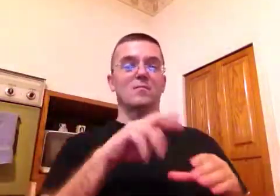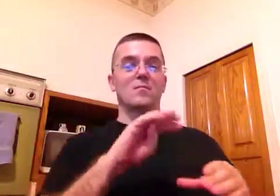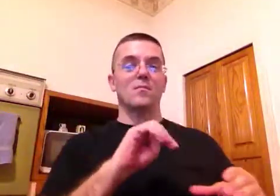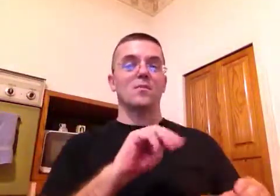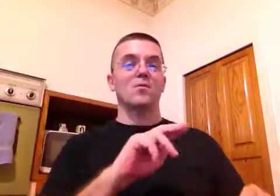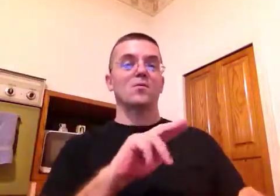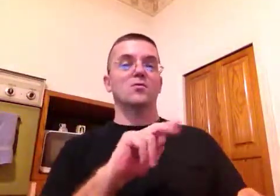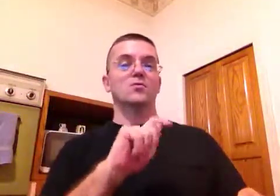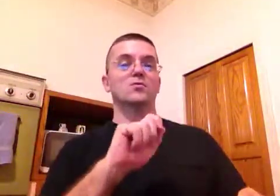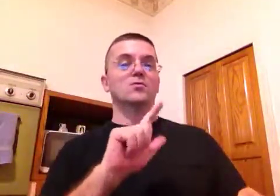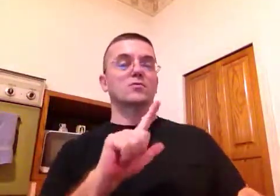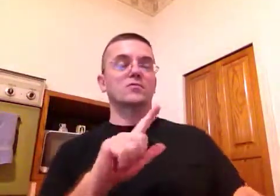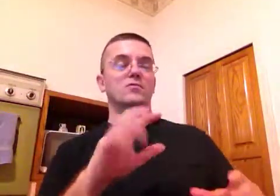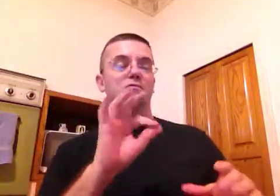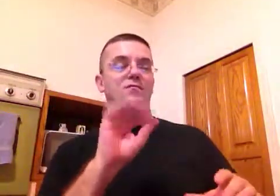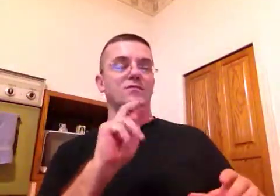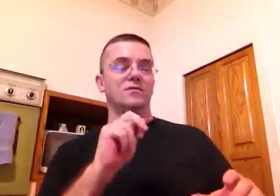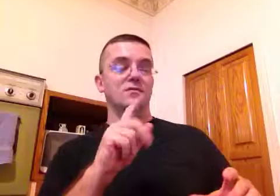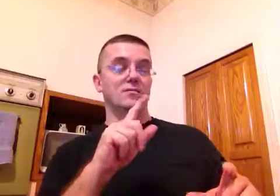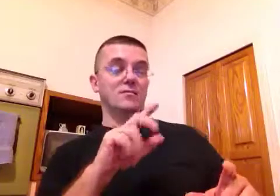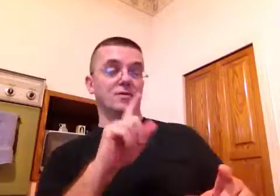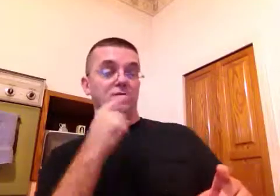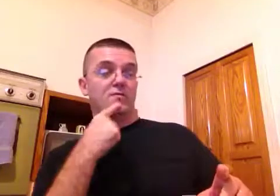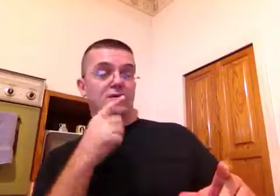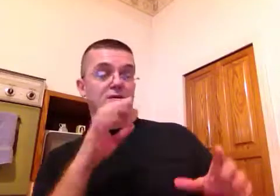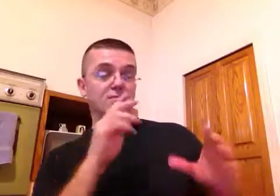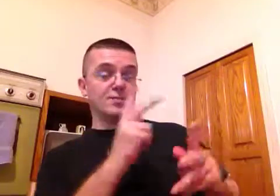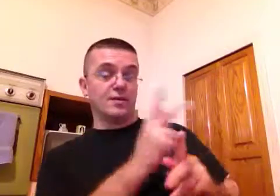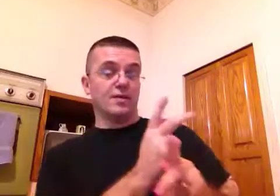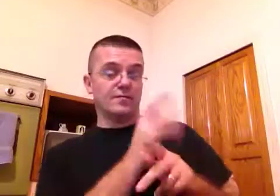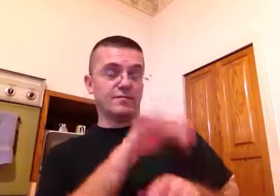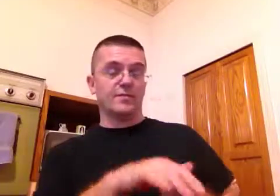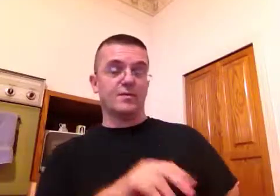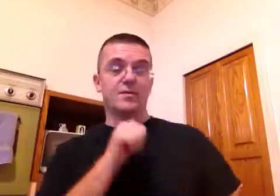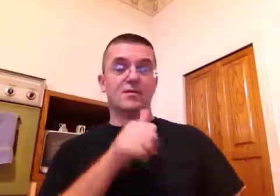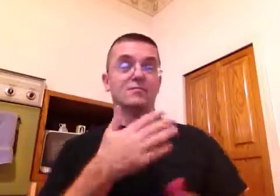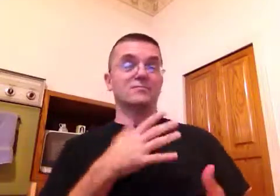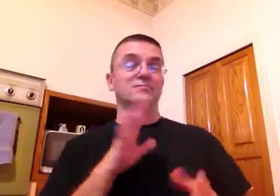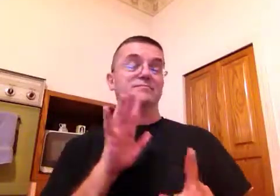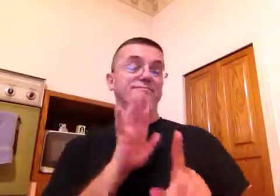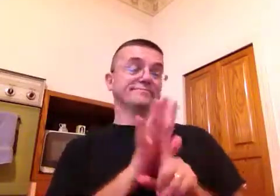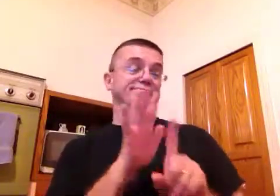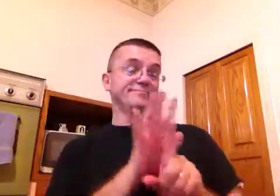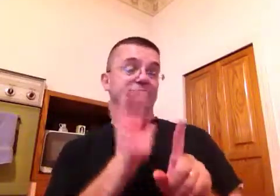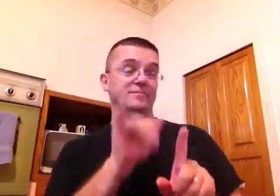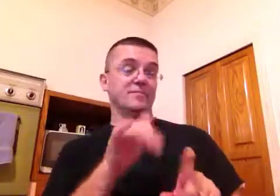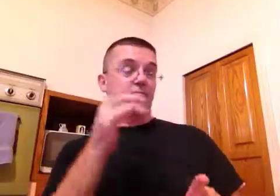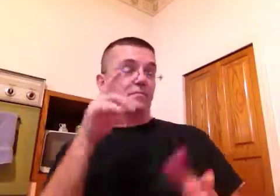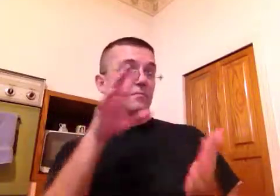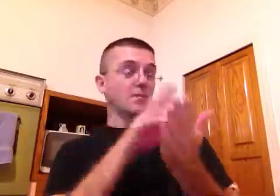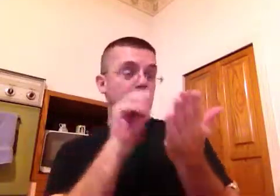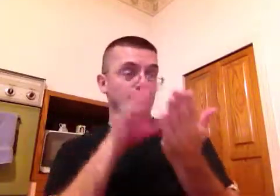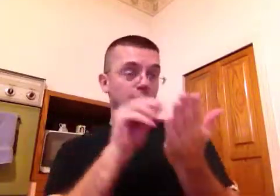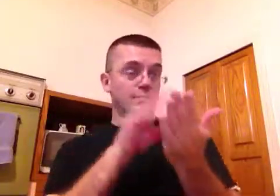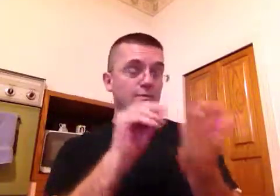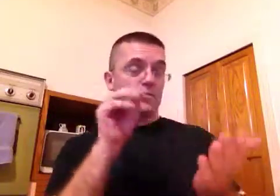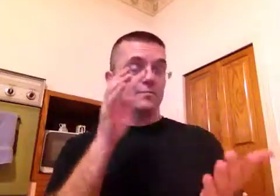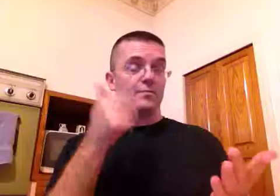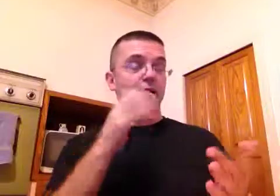But even then, you've got to be very, very careful with it. So not a fan. But you can do what you want. Just learn. That's what you're doing by calling me. Study.